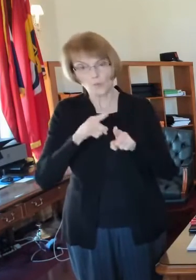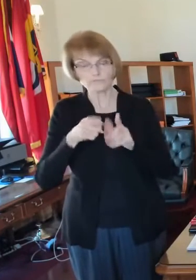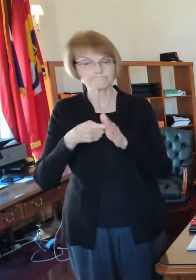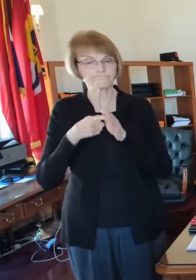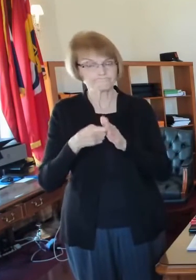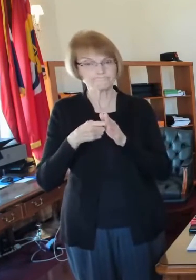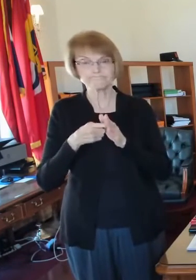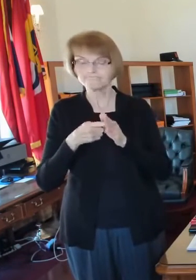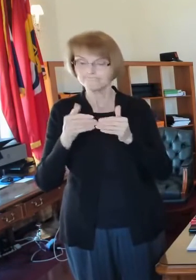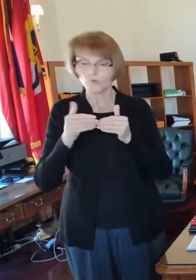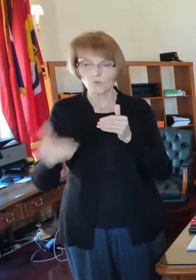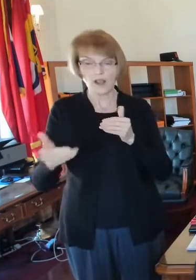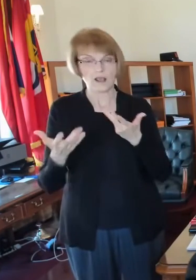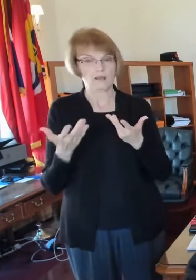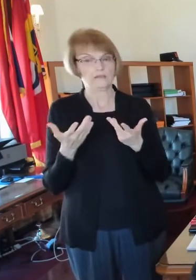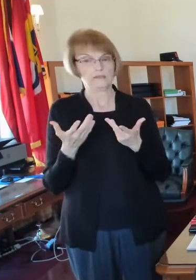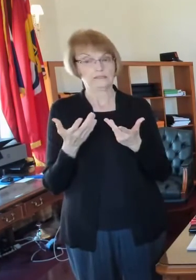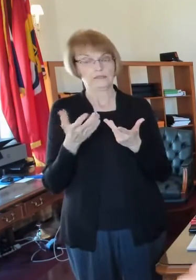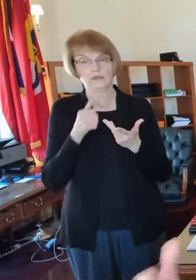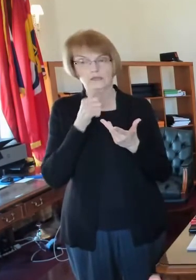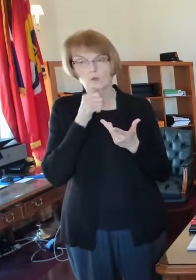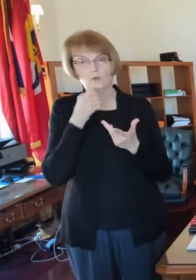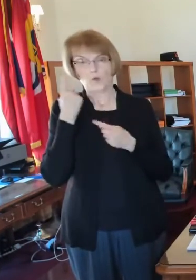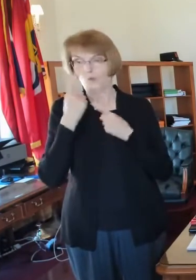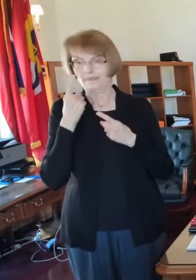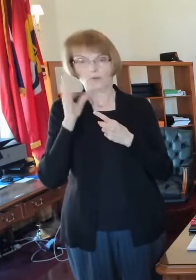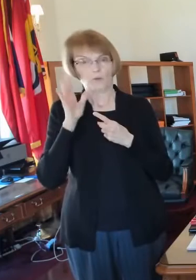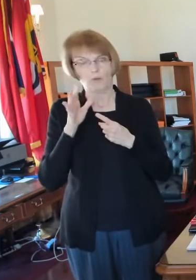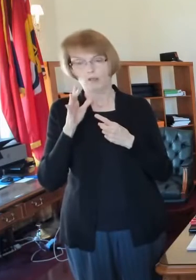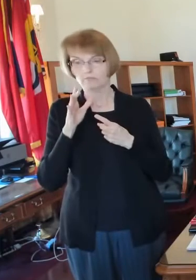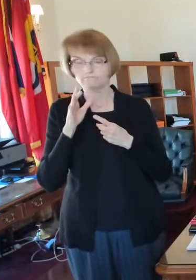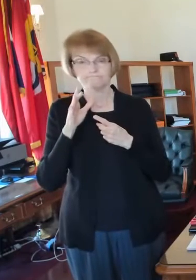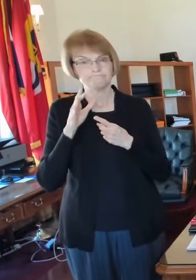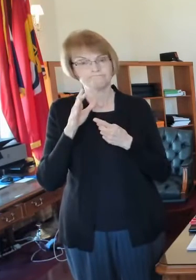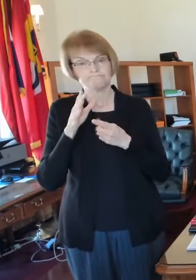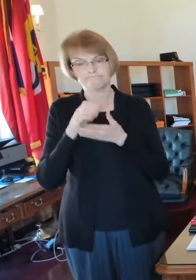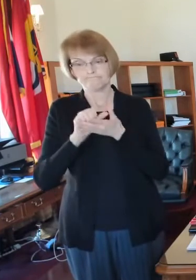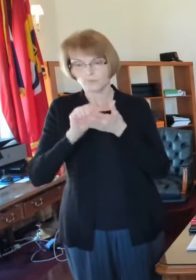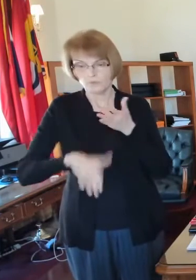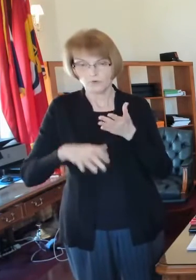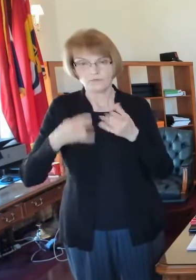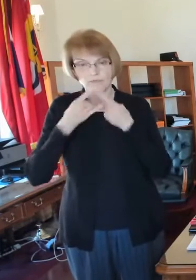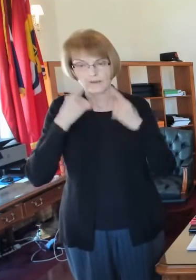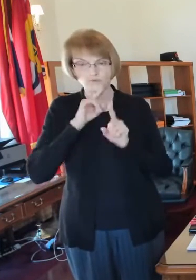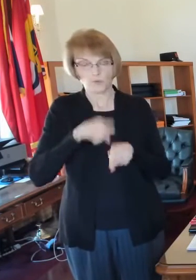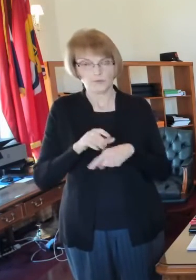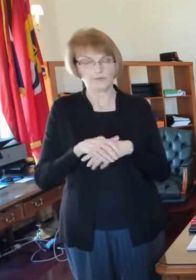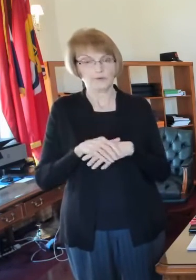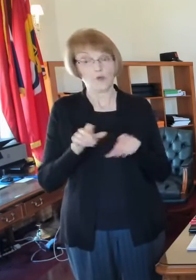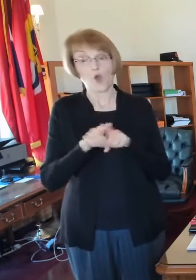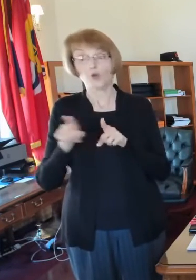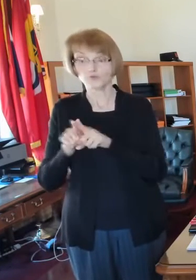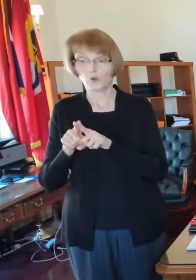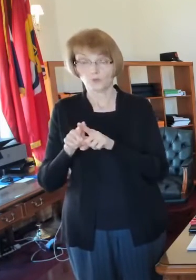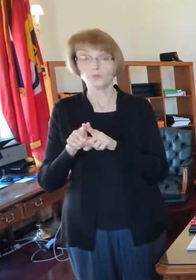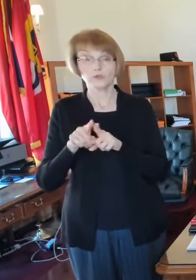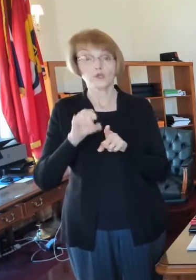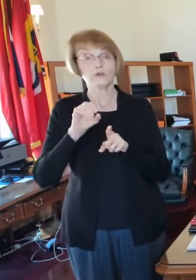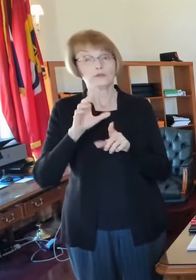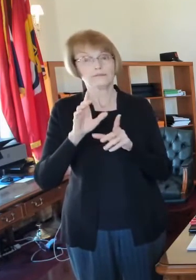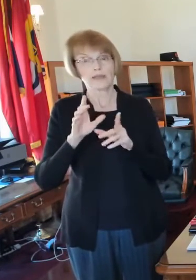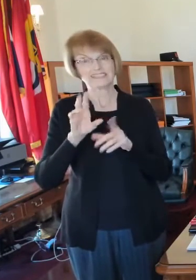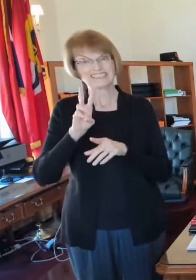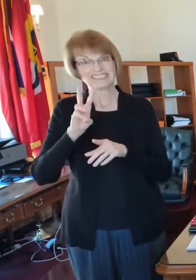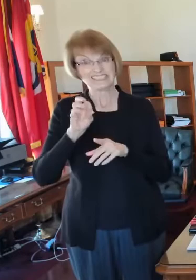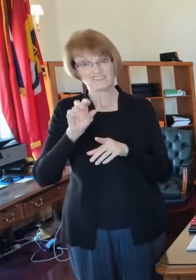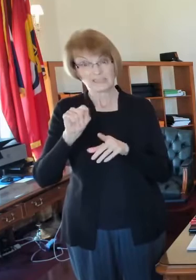considering lifting this mask mandate. I also think social distancing is going to stay in place for a while. Now, we